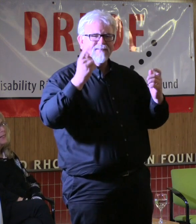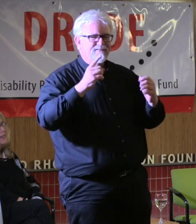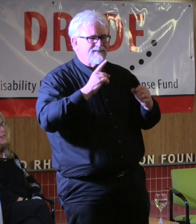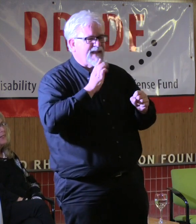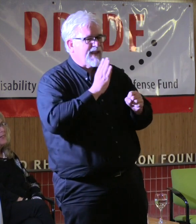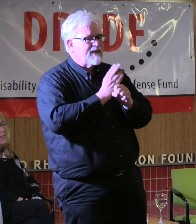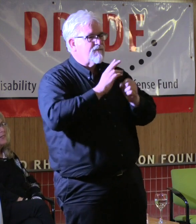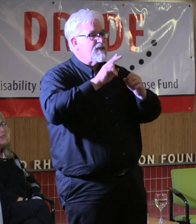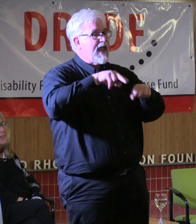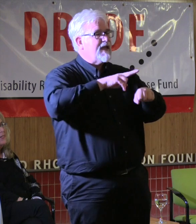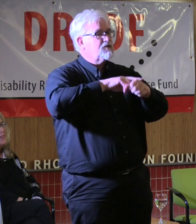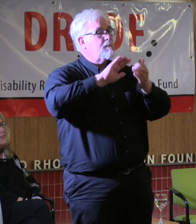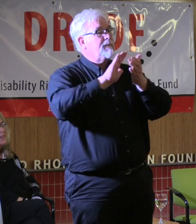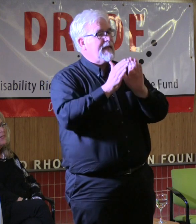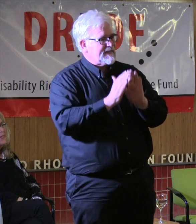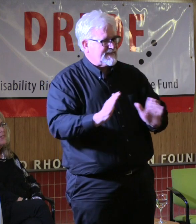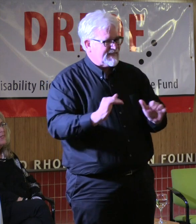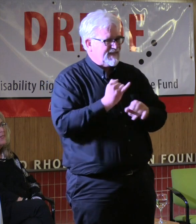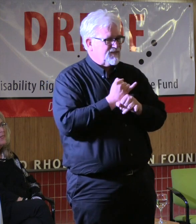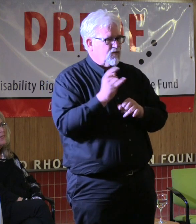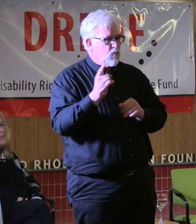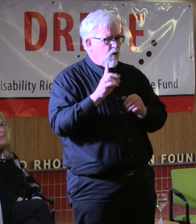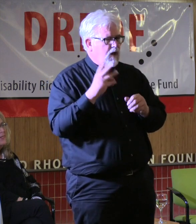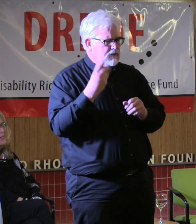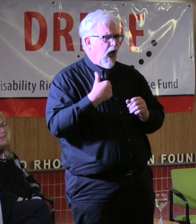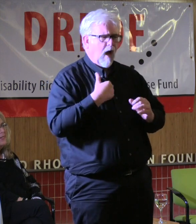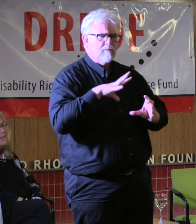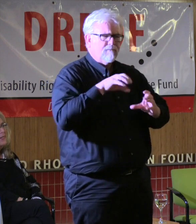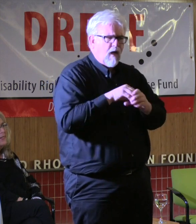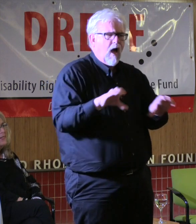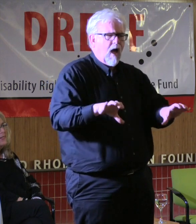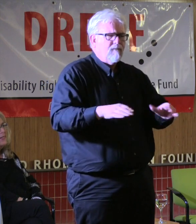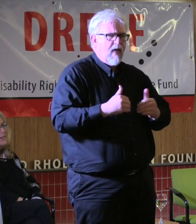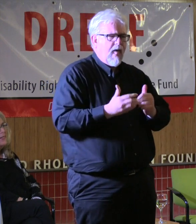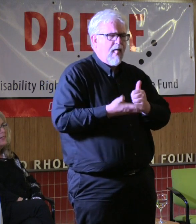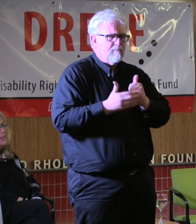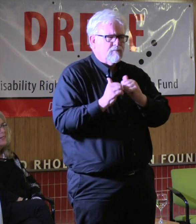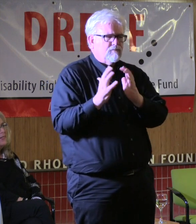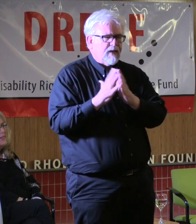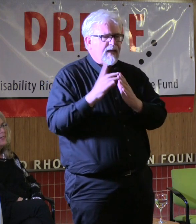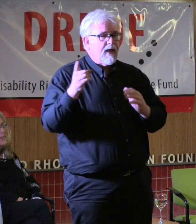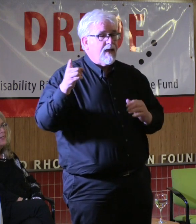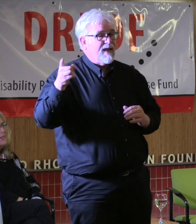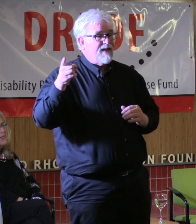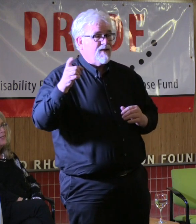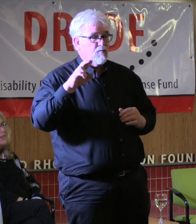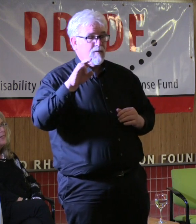Peace Institute in Washington, and I'd been instrumental in that. And he said,